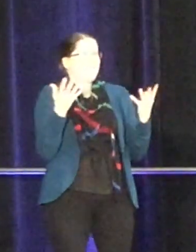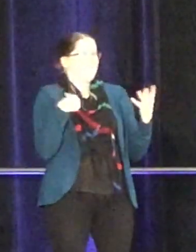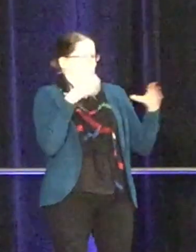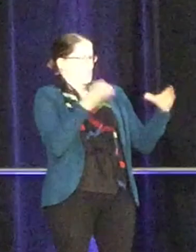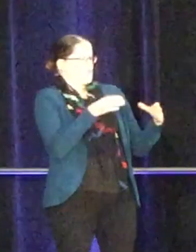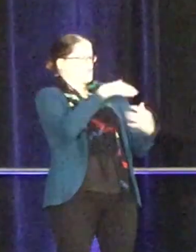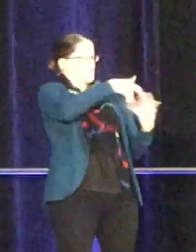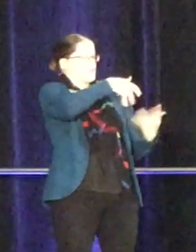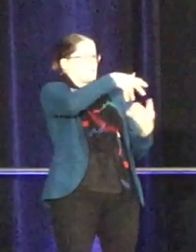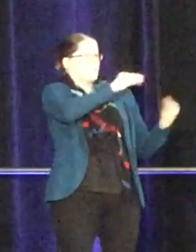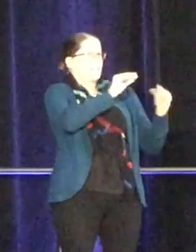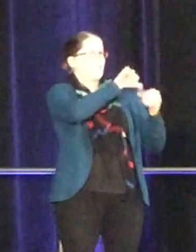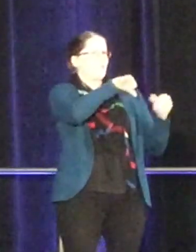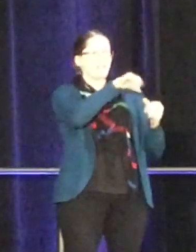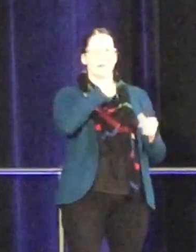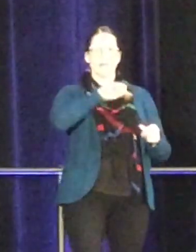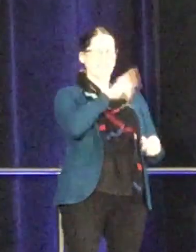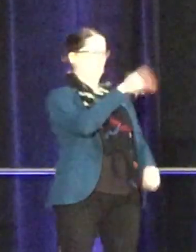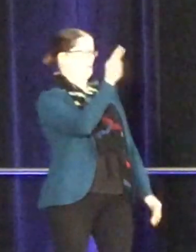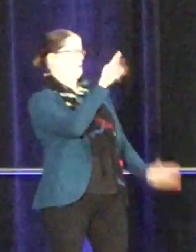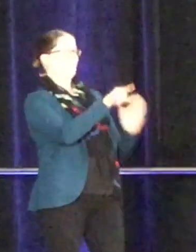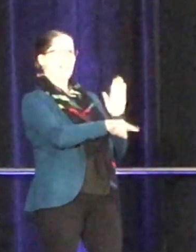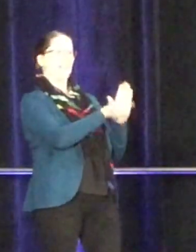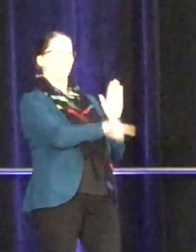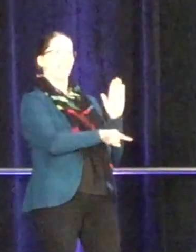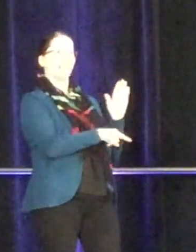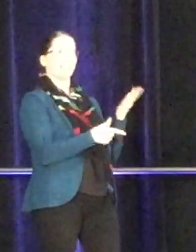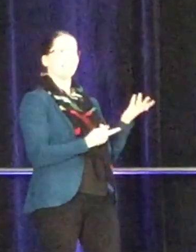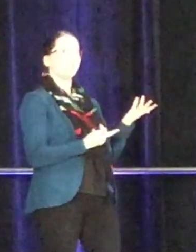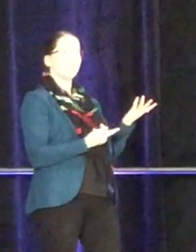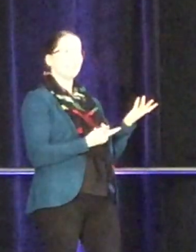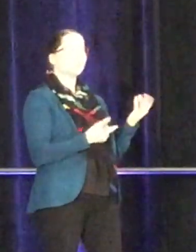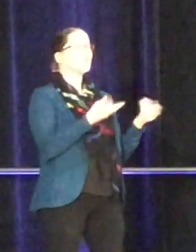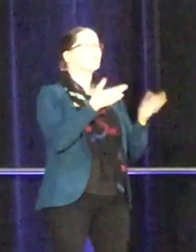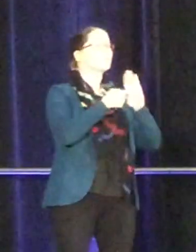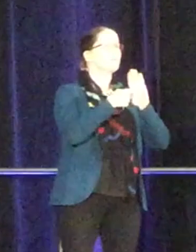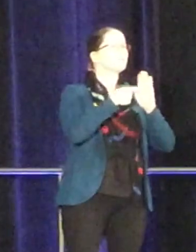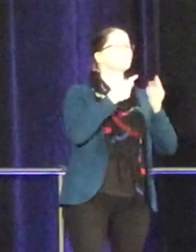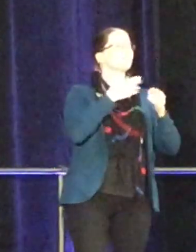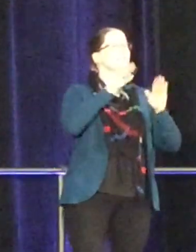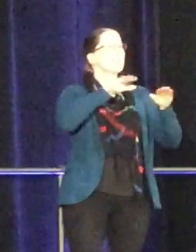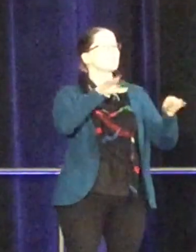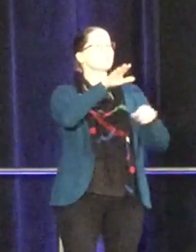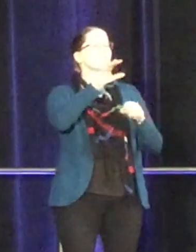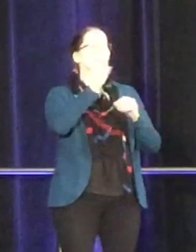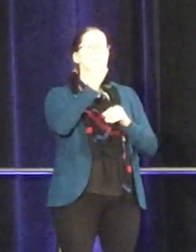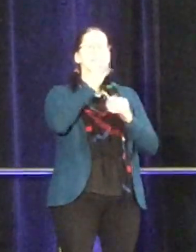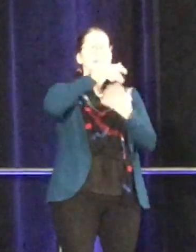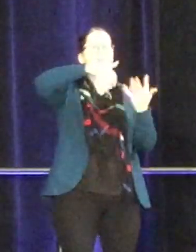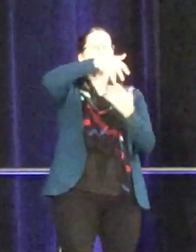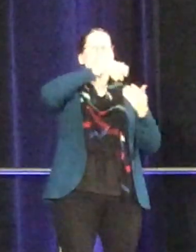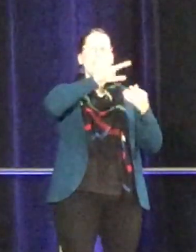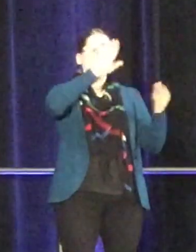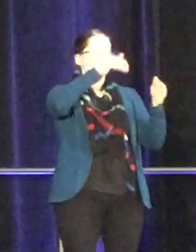but we have turned them into negatives. Someone, give me a name for a kid who's sociocentric in your schools. What do we